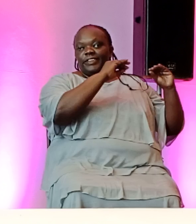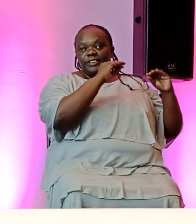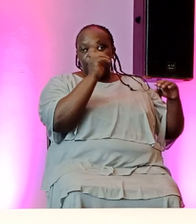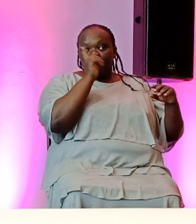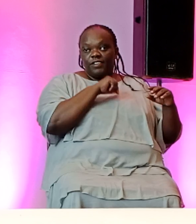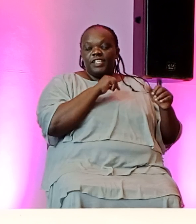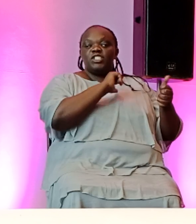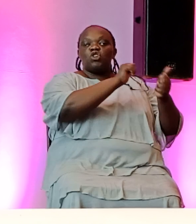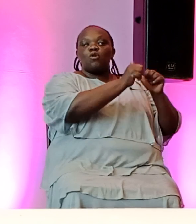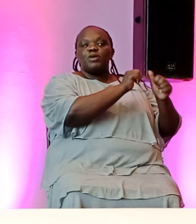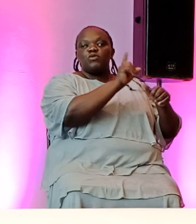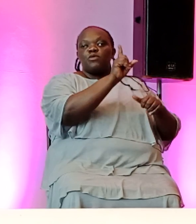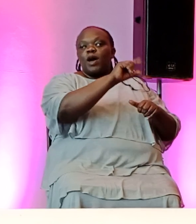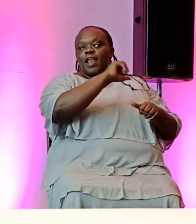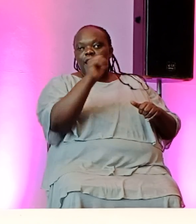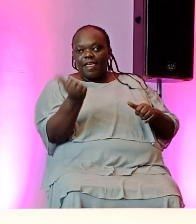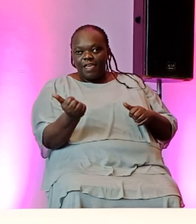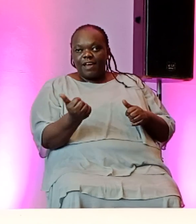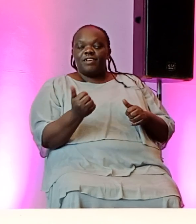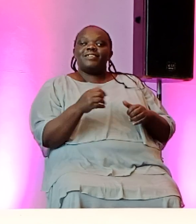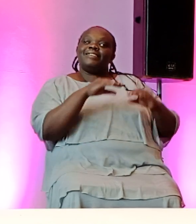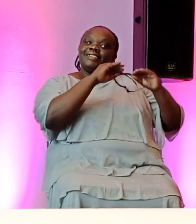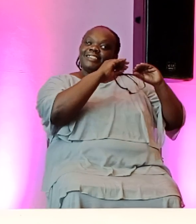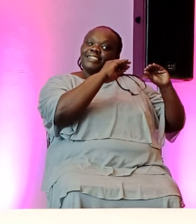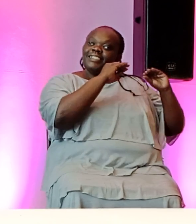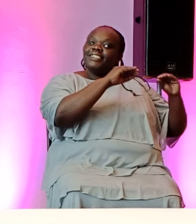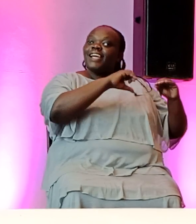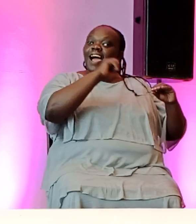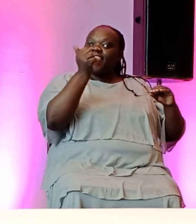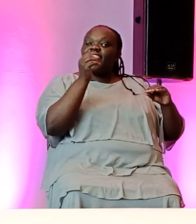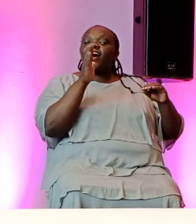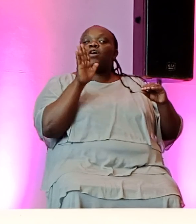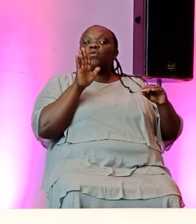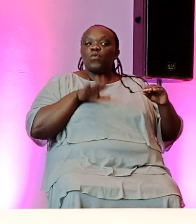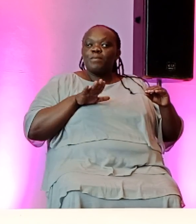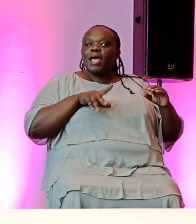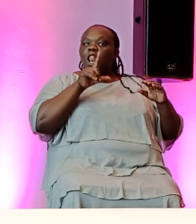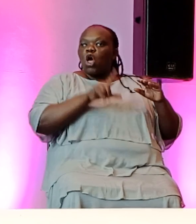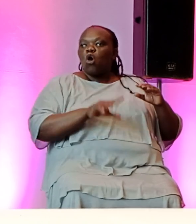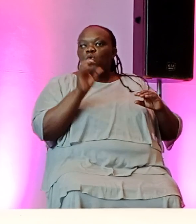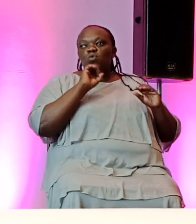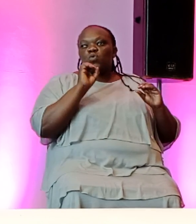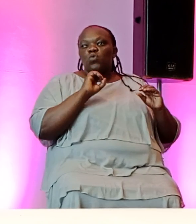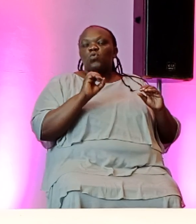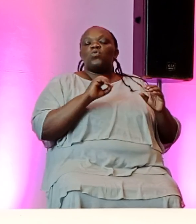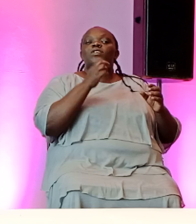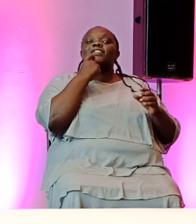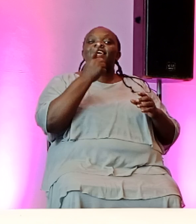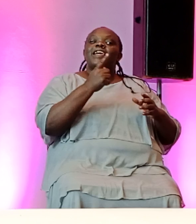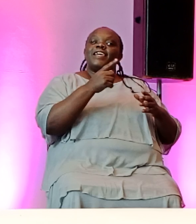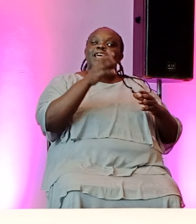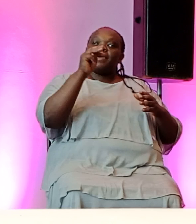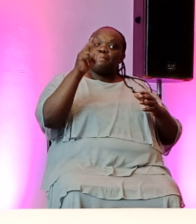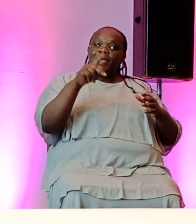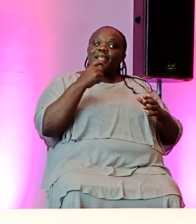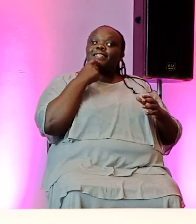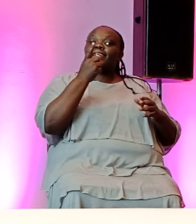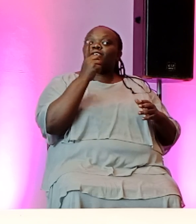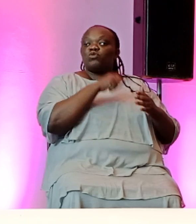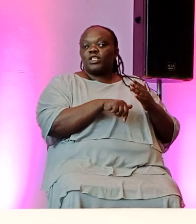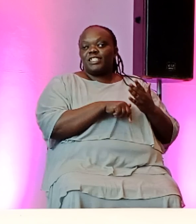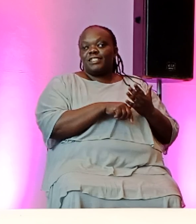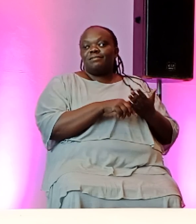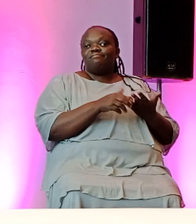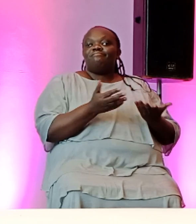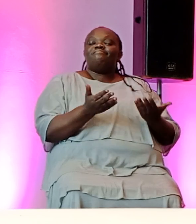to compete with each other. We've been taught to put other women down. Why? And I think Honorable Catherine said it right when she said, we've